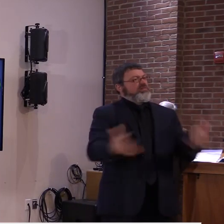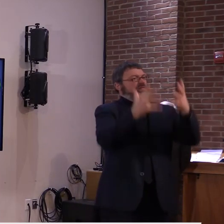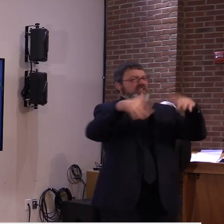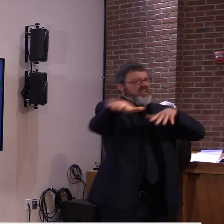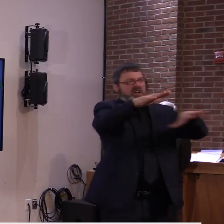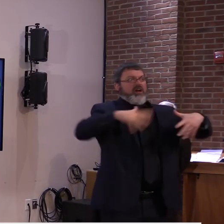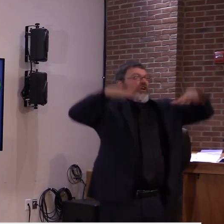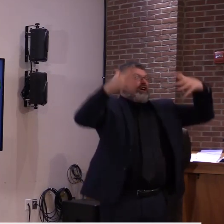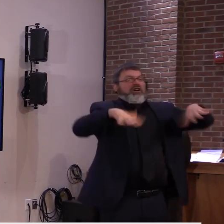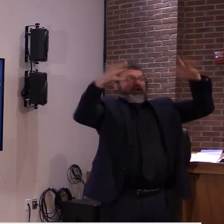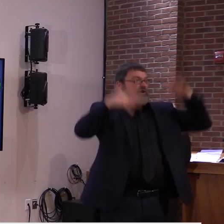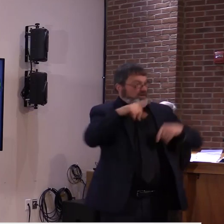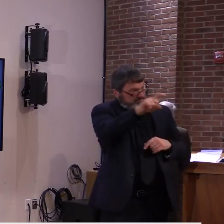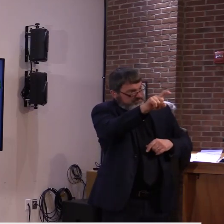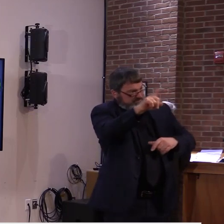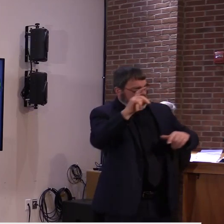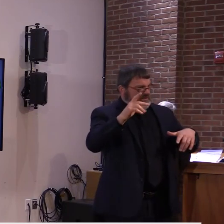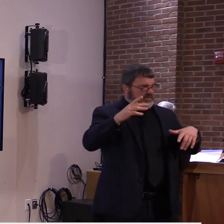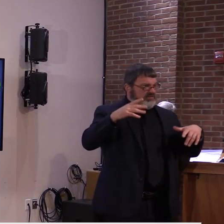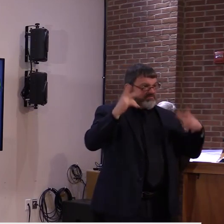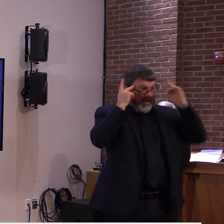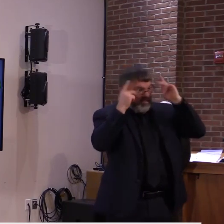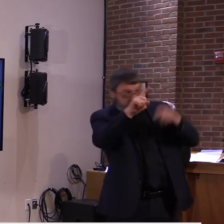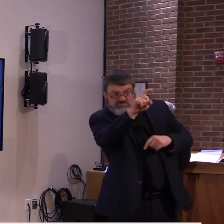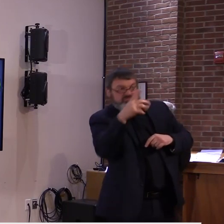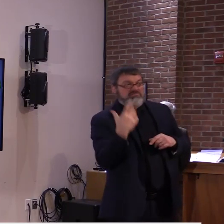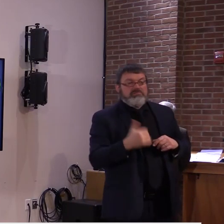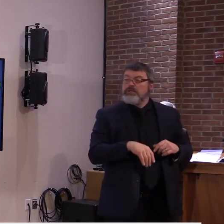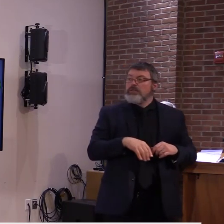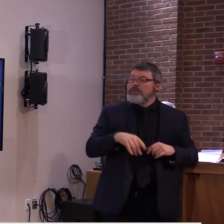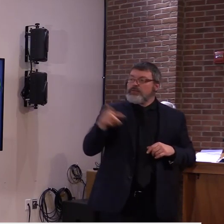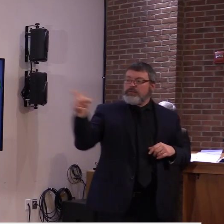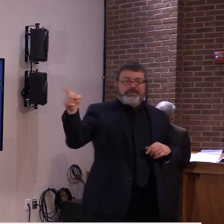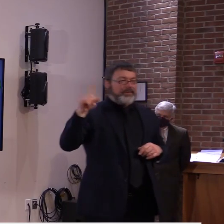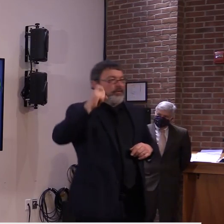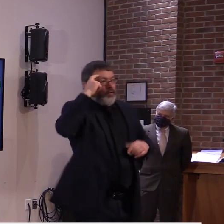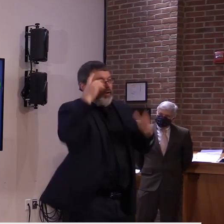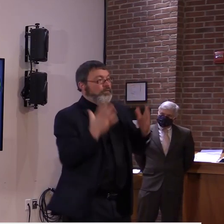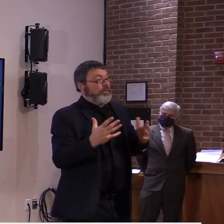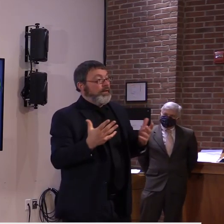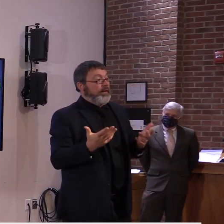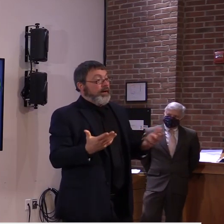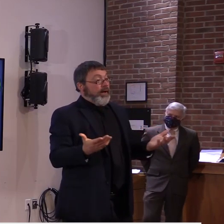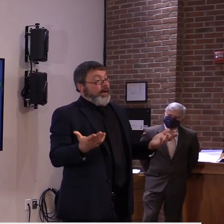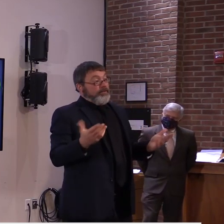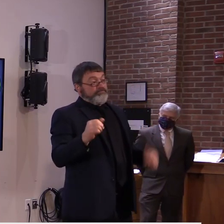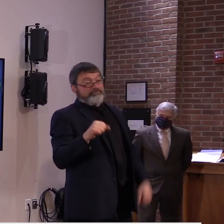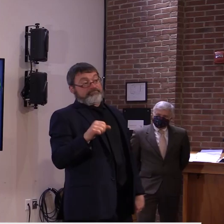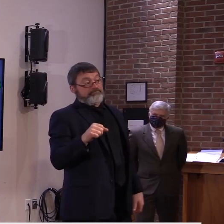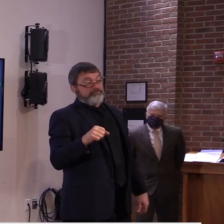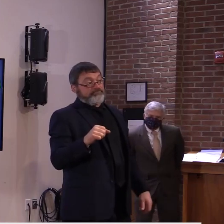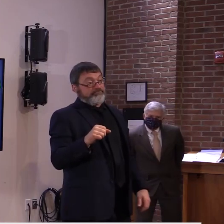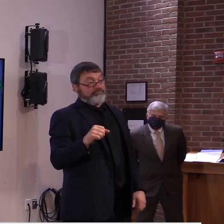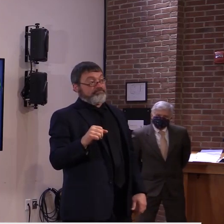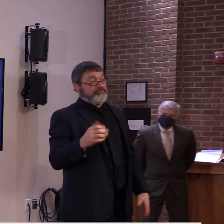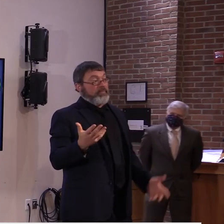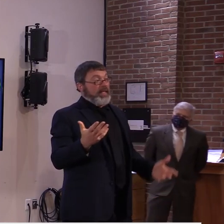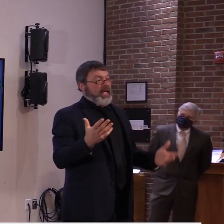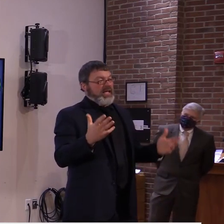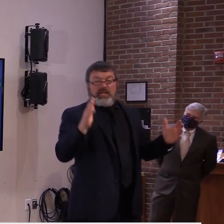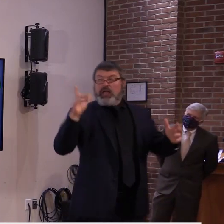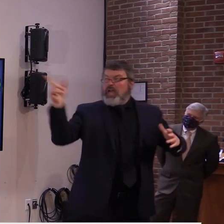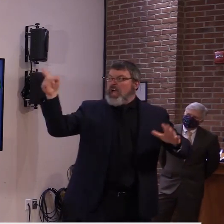sells, but with this kind of reporting, don't we risk like scaring people unnecessarily?